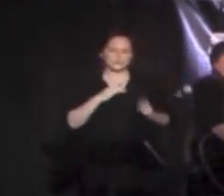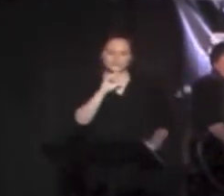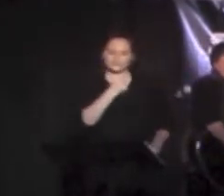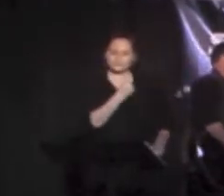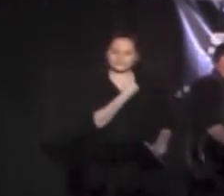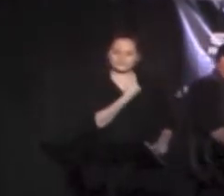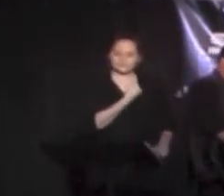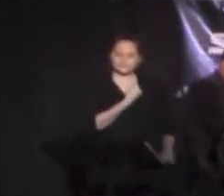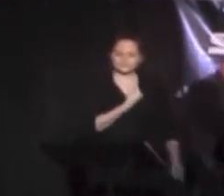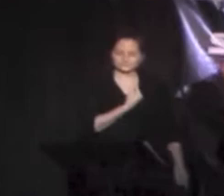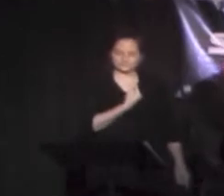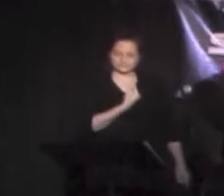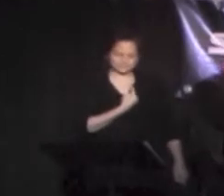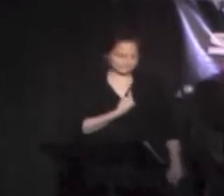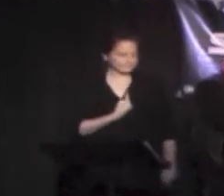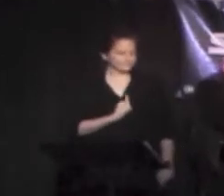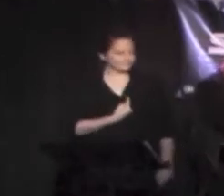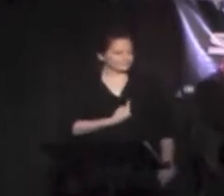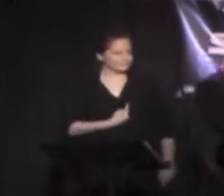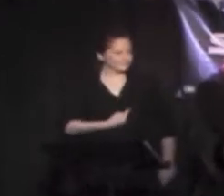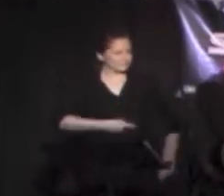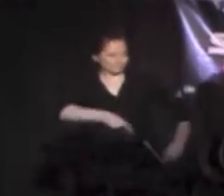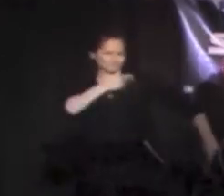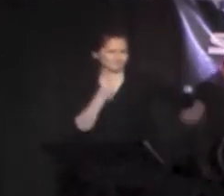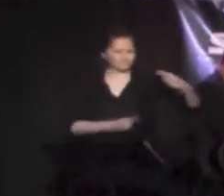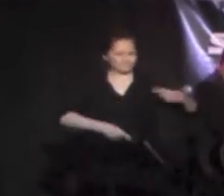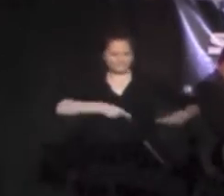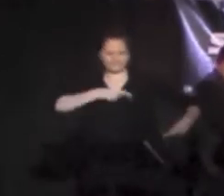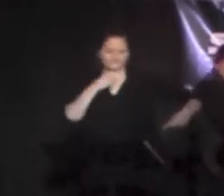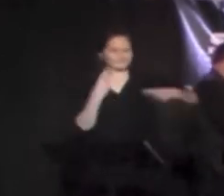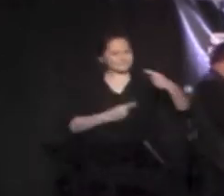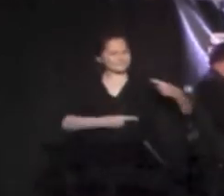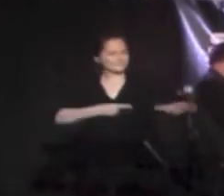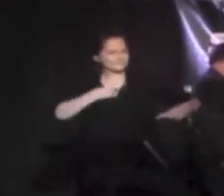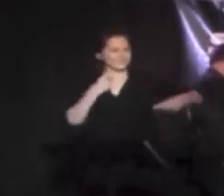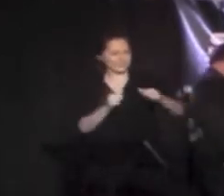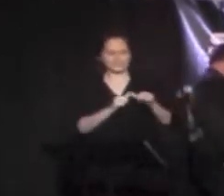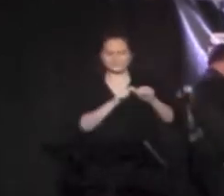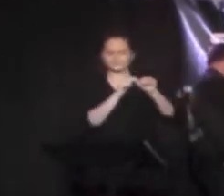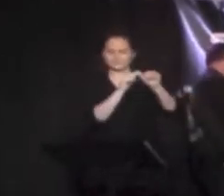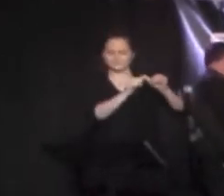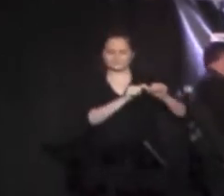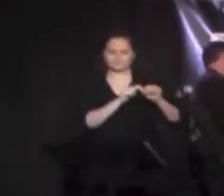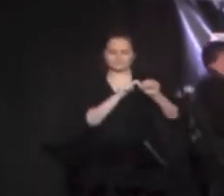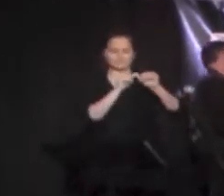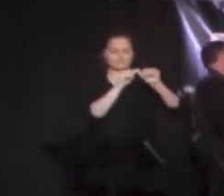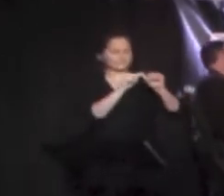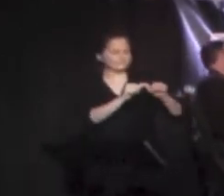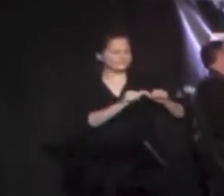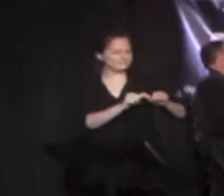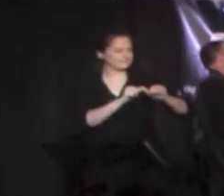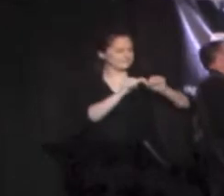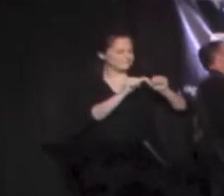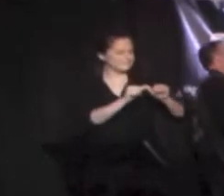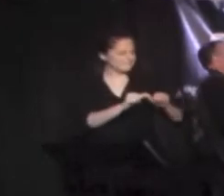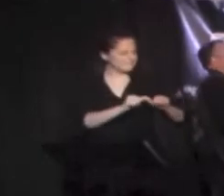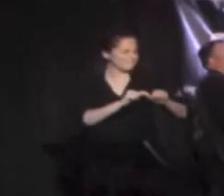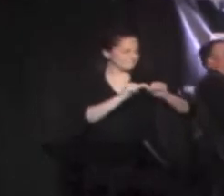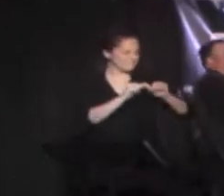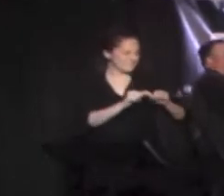feel so confined Things they fell apart quickly over time